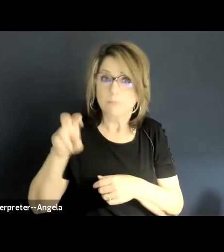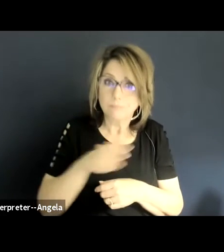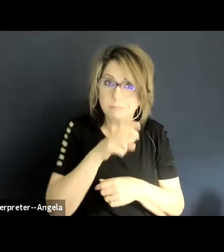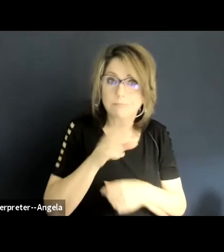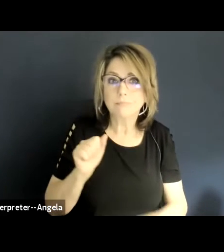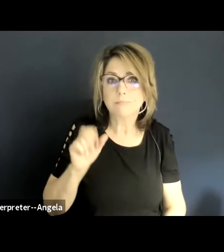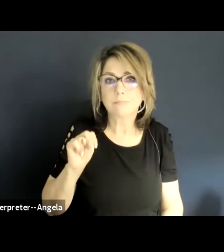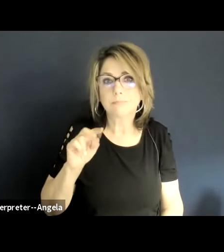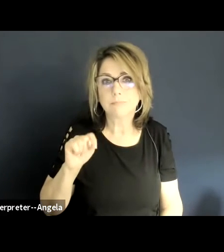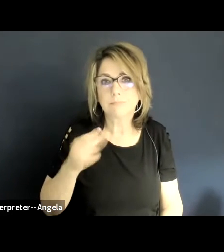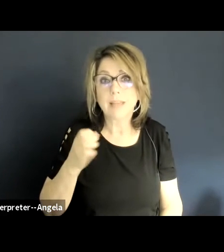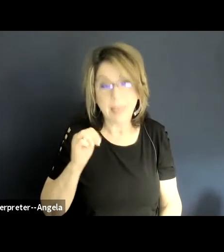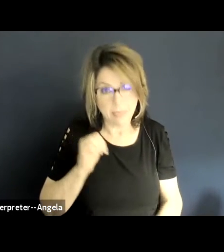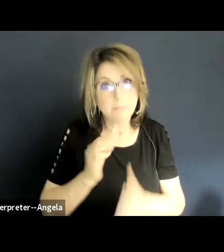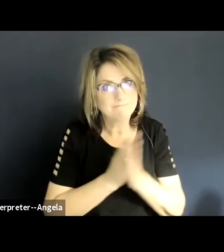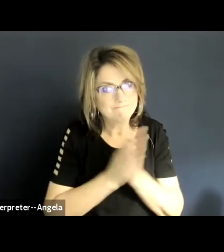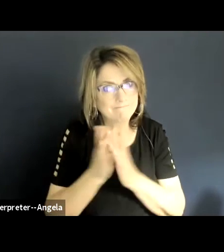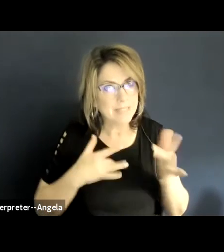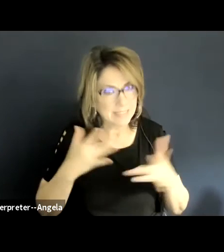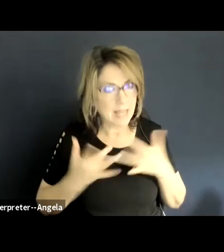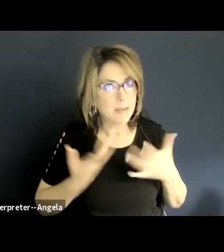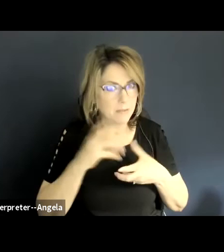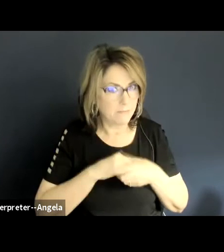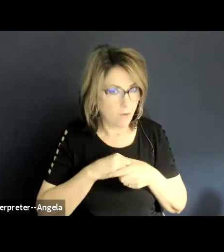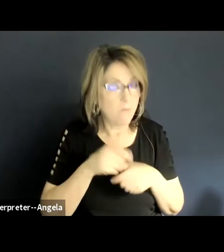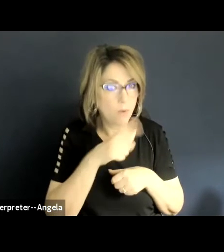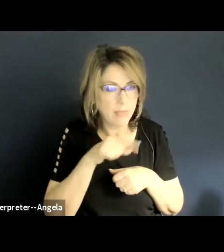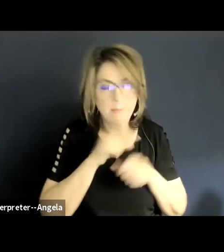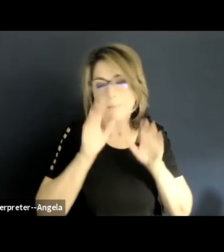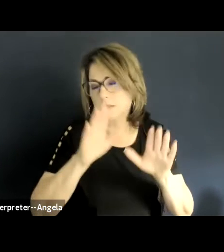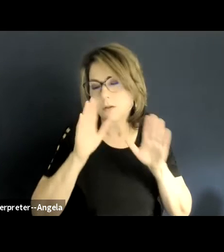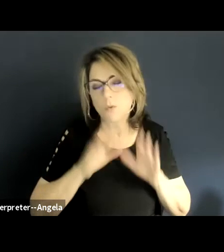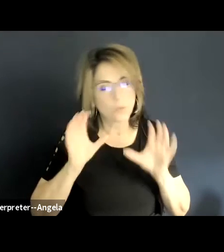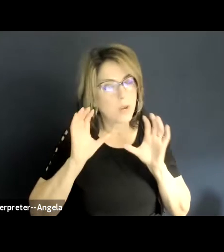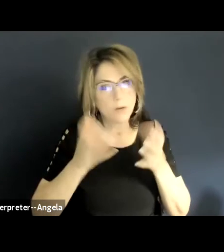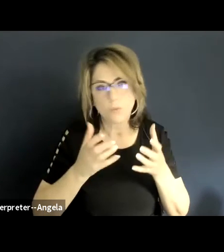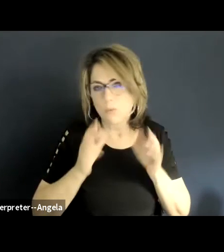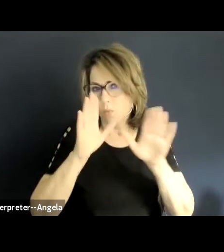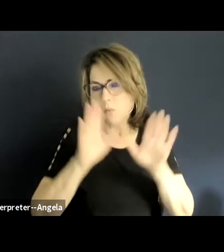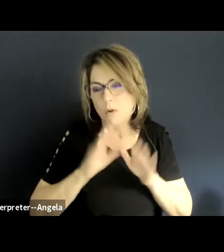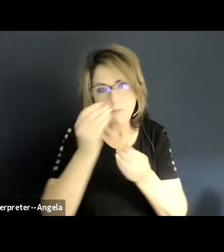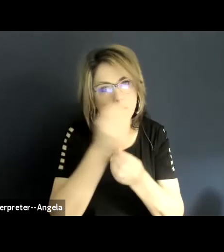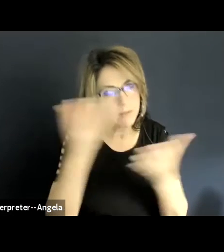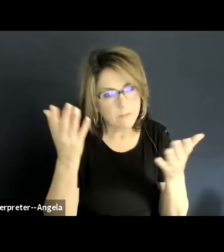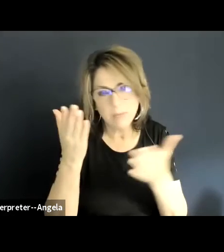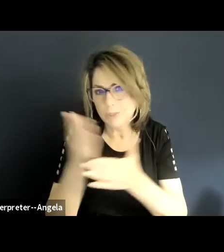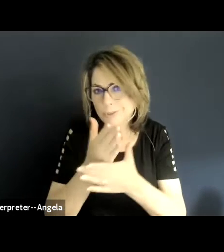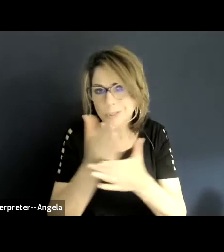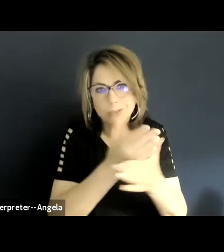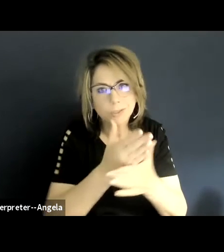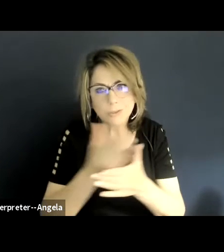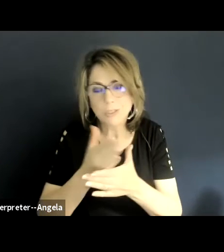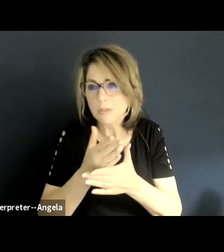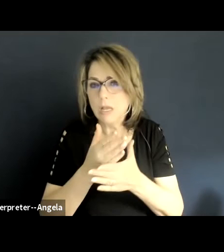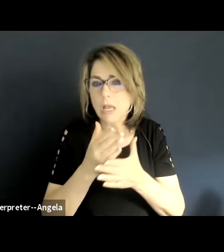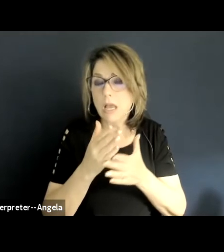I'm very excited about being part of. It's a great group, great information being shared. It is a